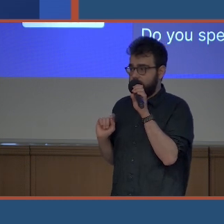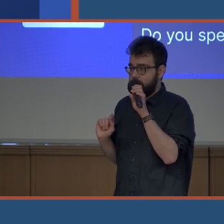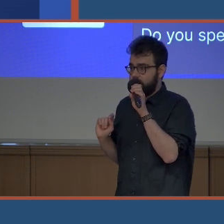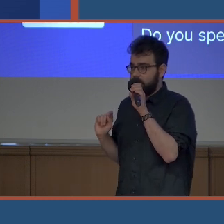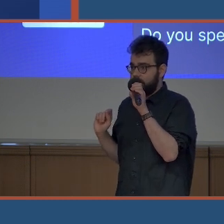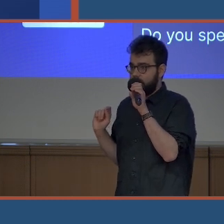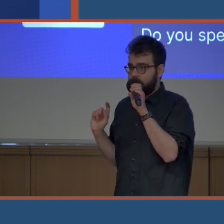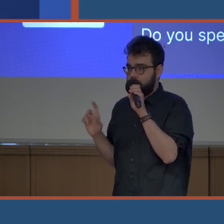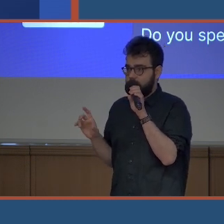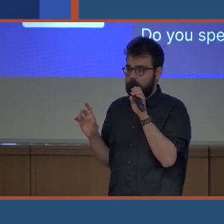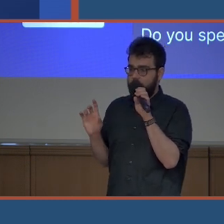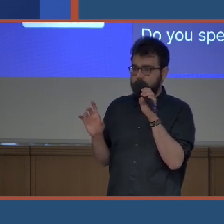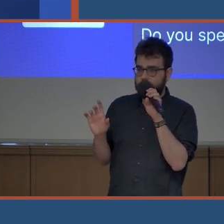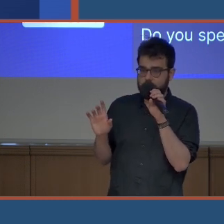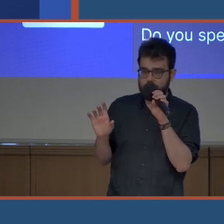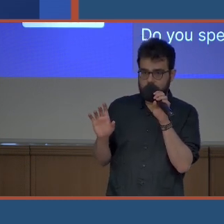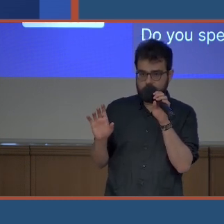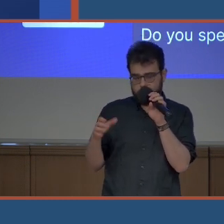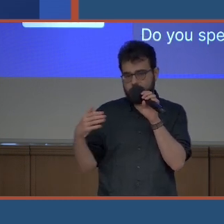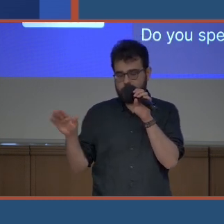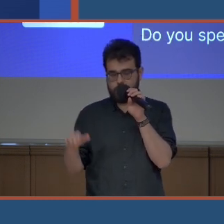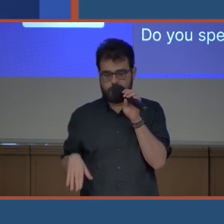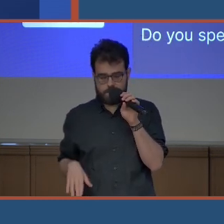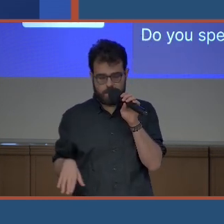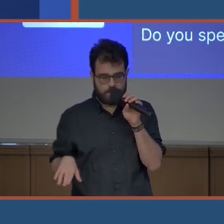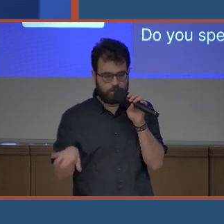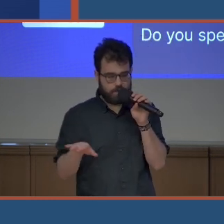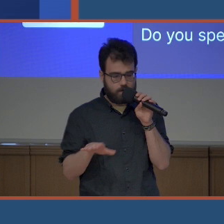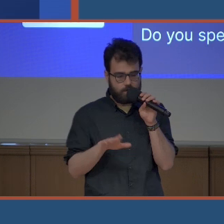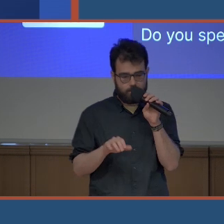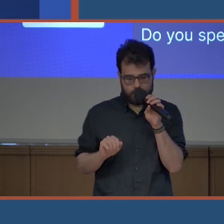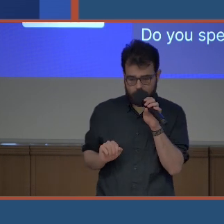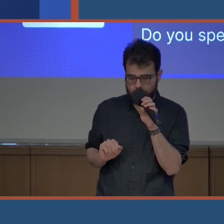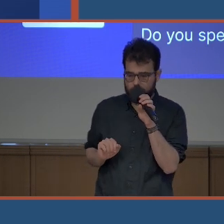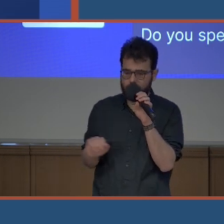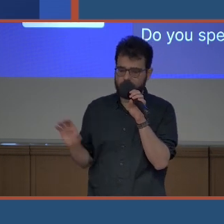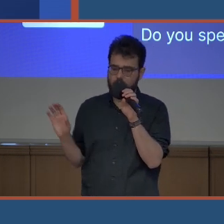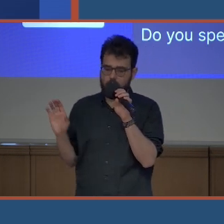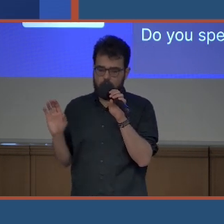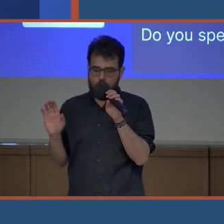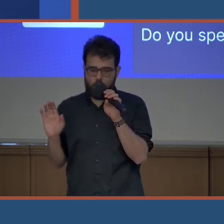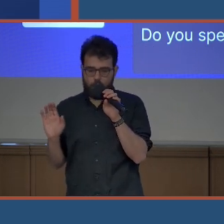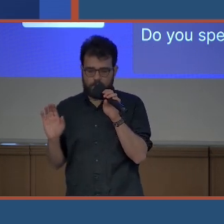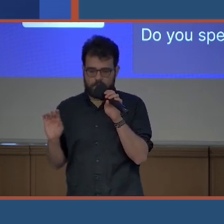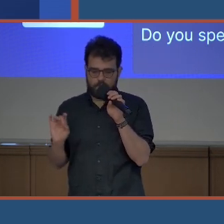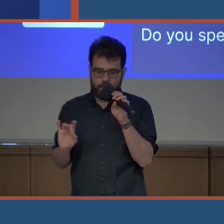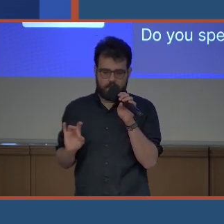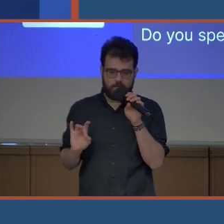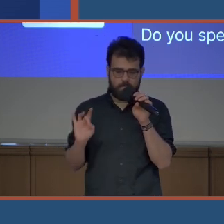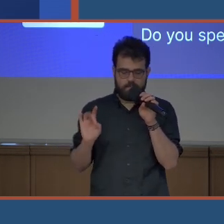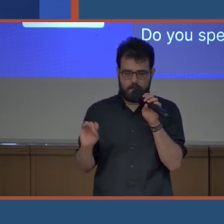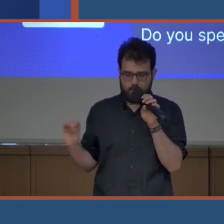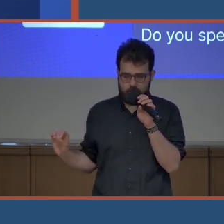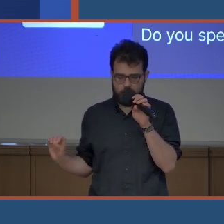And they're not, so the situation is changing right now, but for example, in Poland, we don't